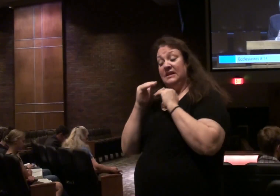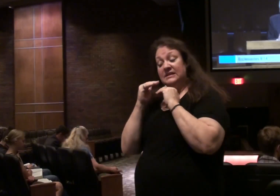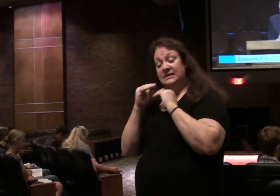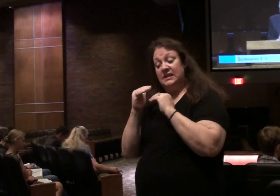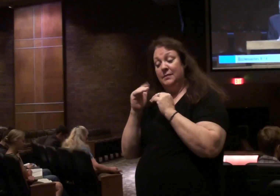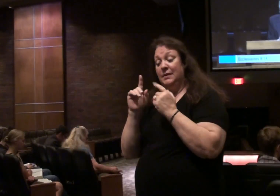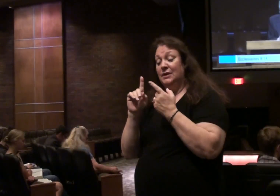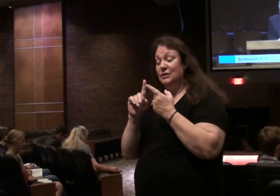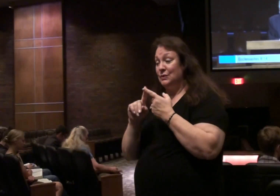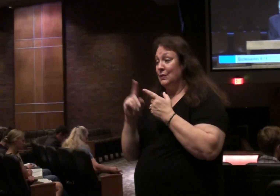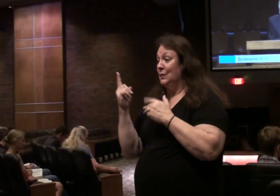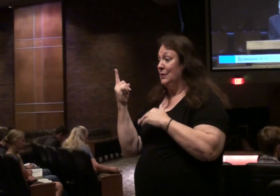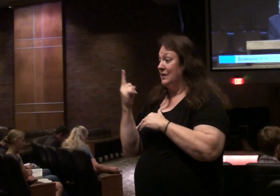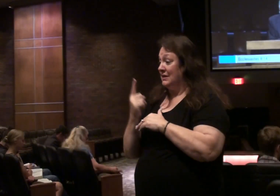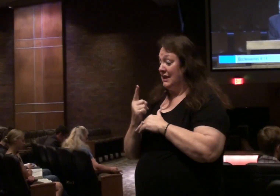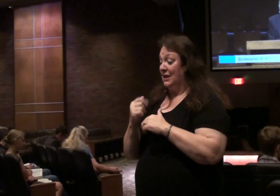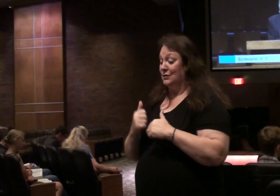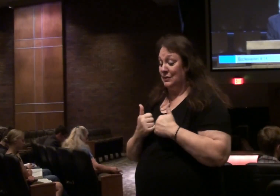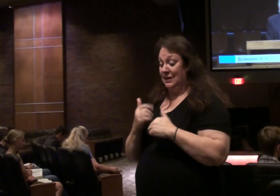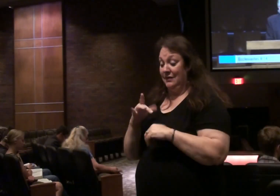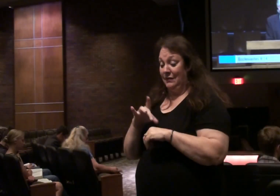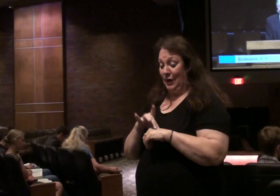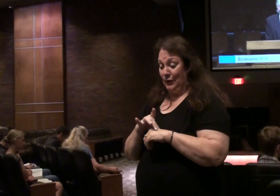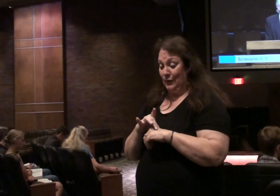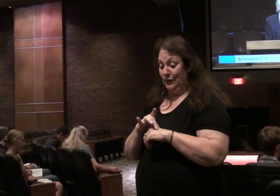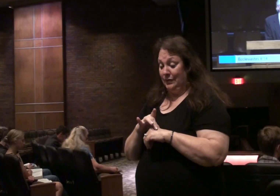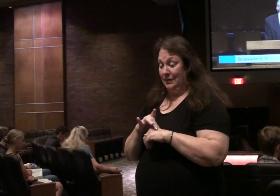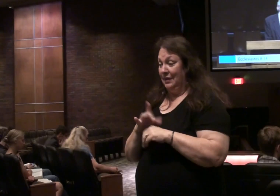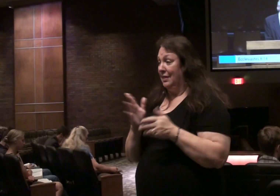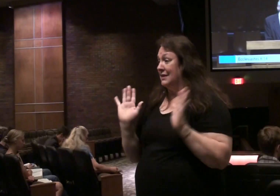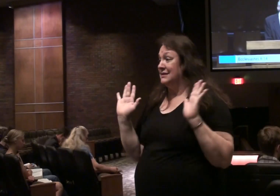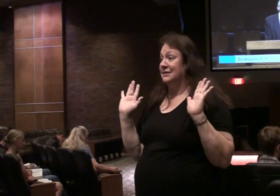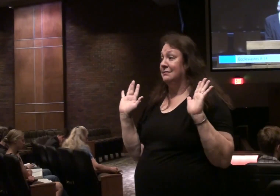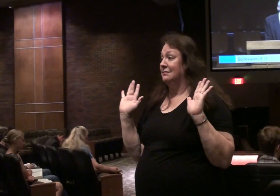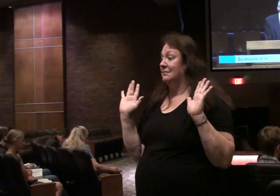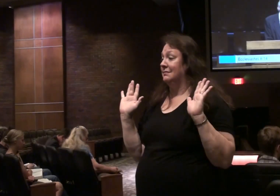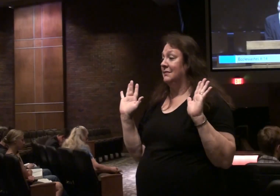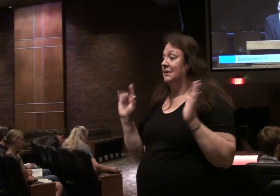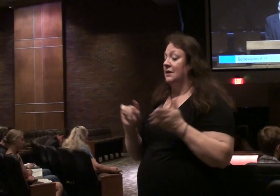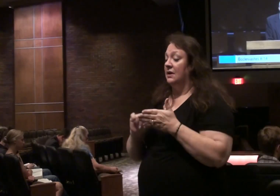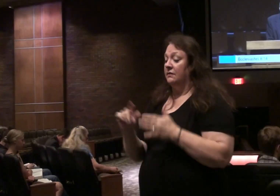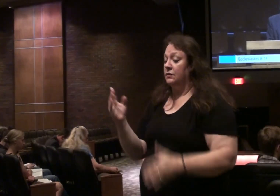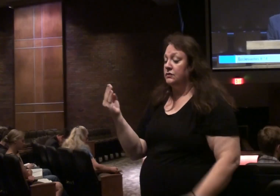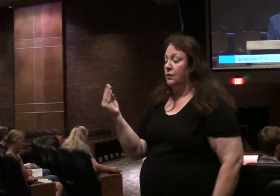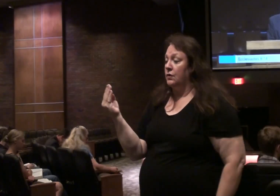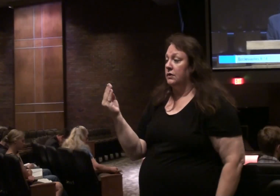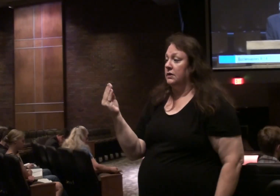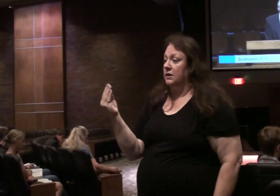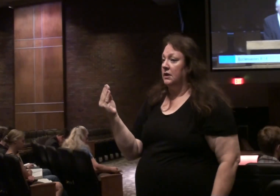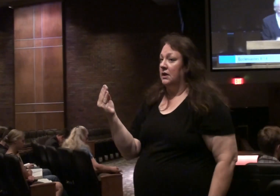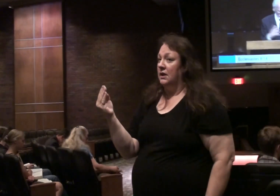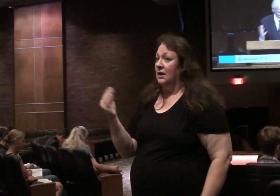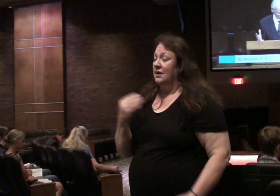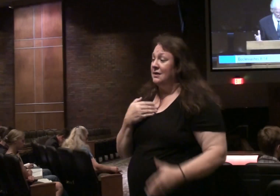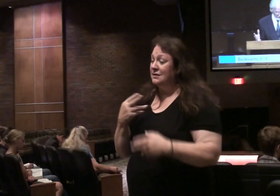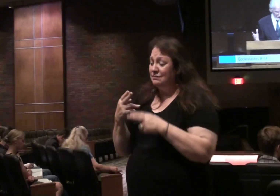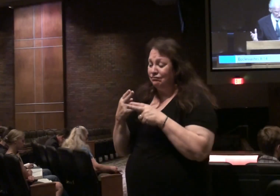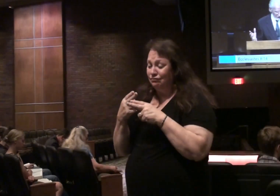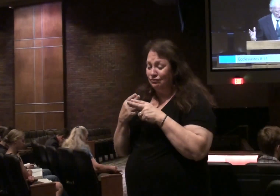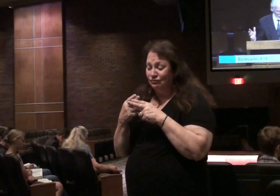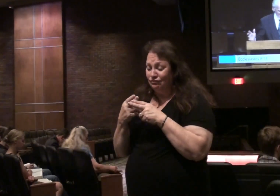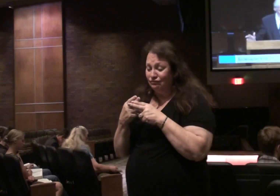to the days we have under the sun the most. Look at verse 14. There is futility,